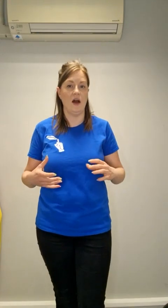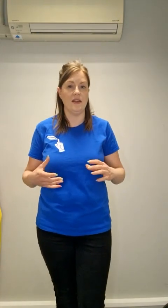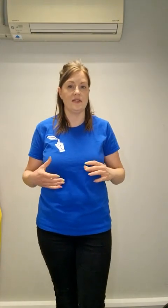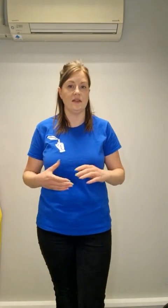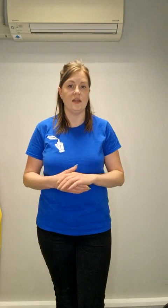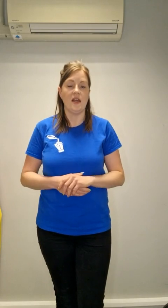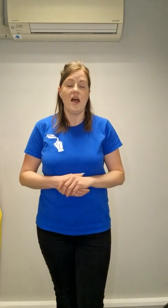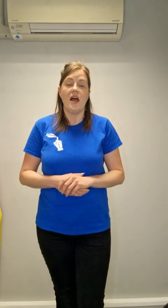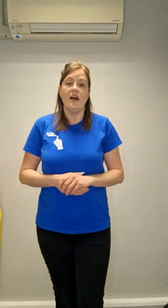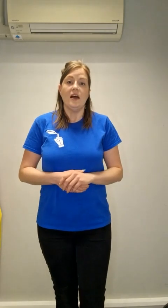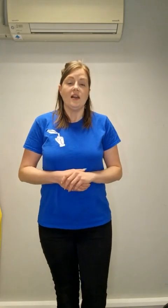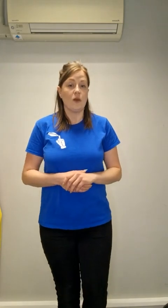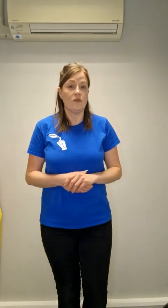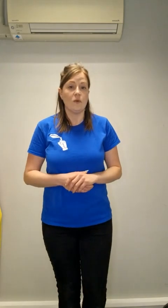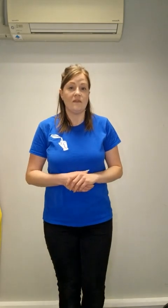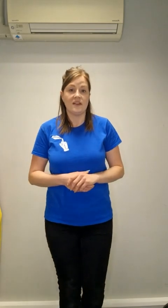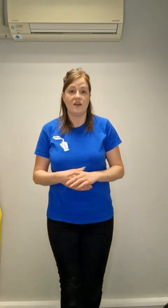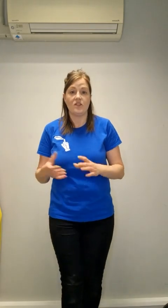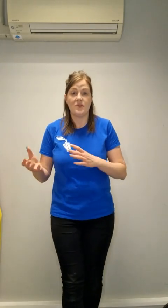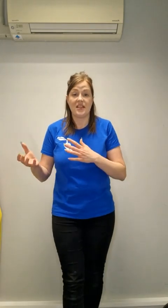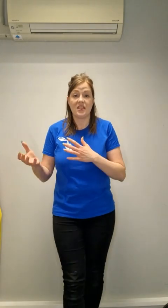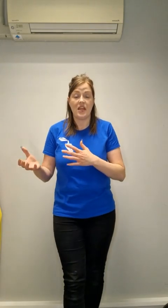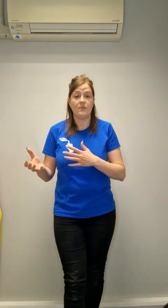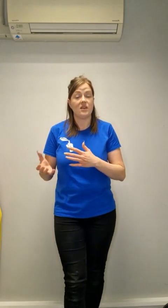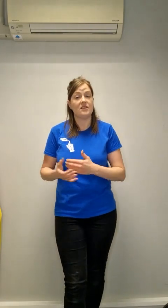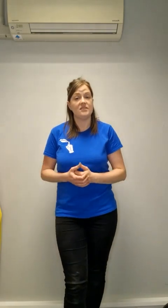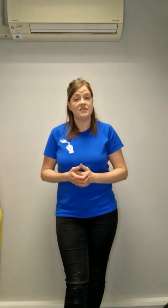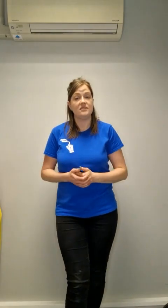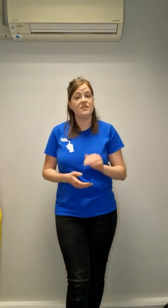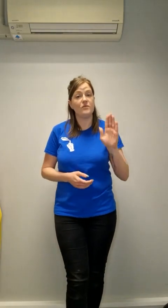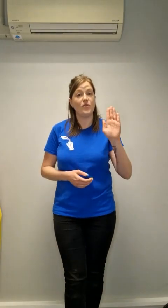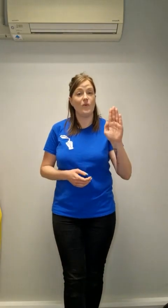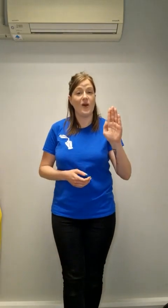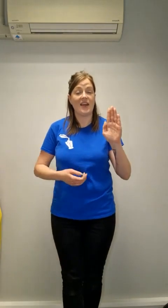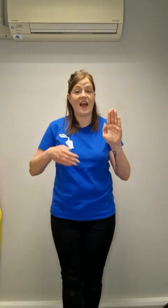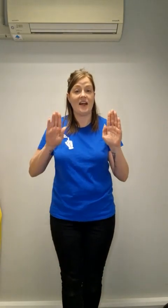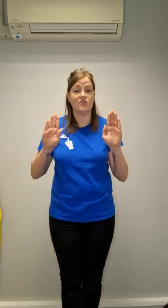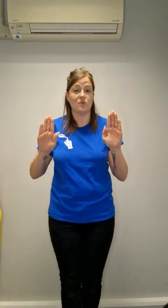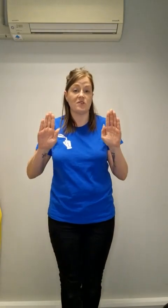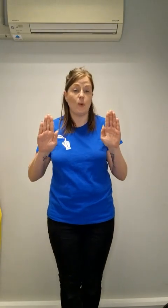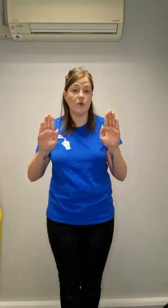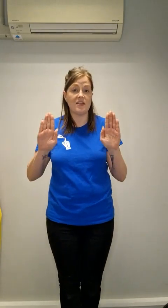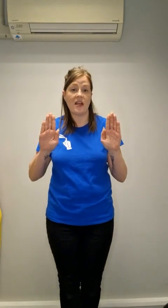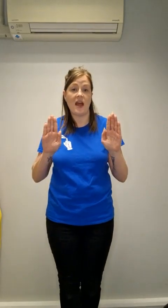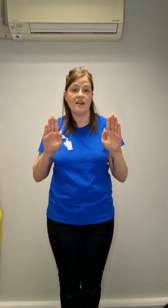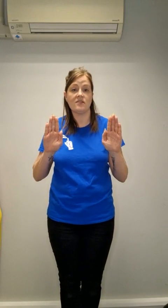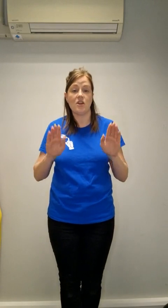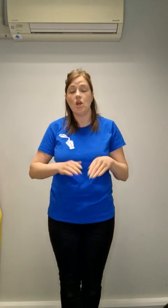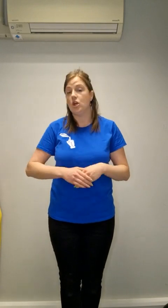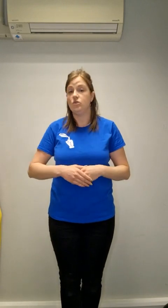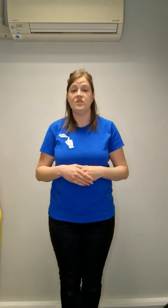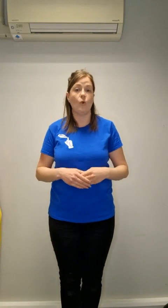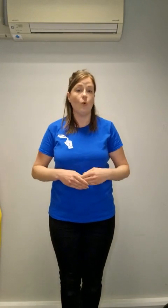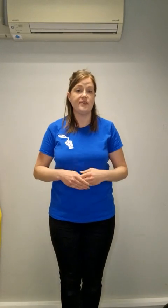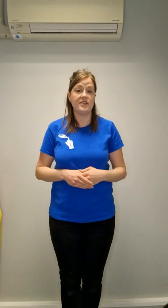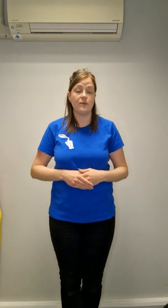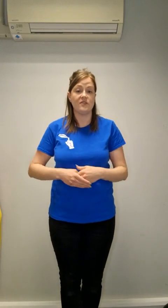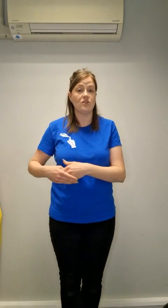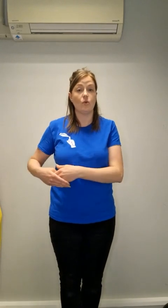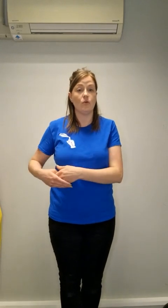mind. Like with all of our signs, we say to keep the consistency with your working hand and your supporting hand, and using all the skills that I taught you